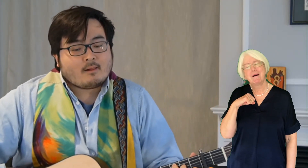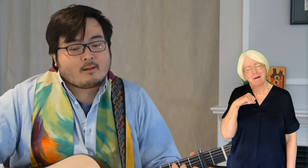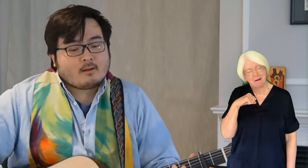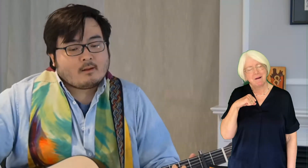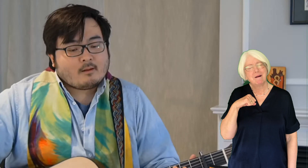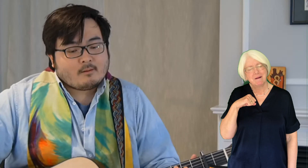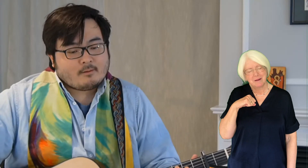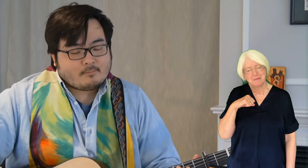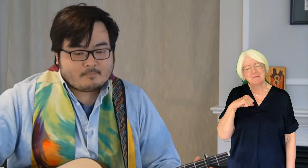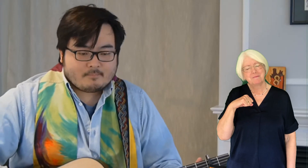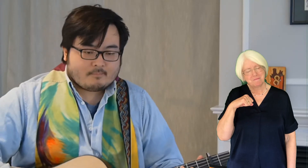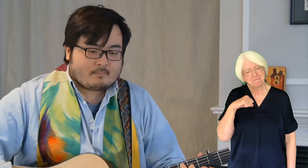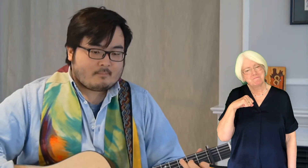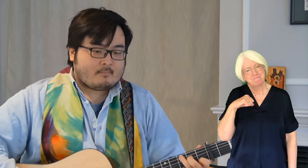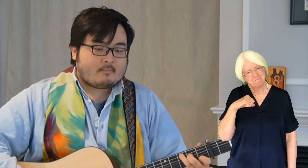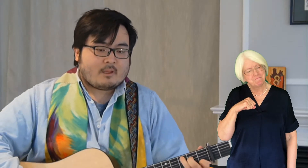well,